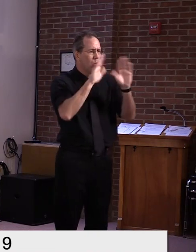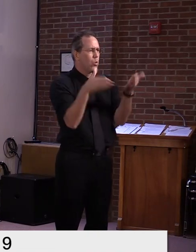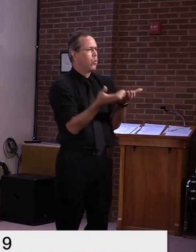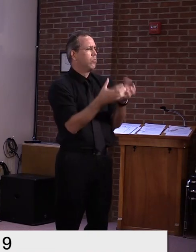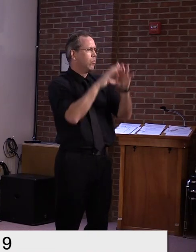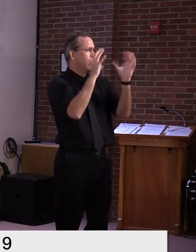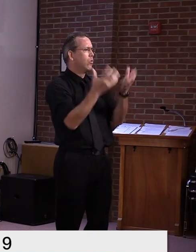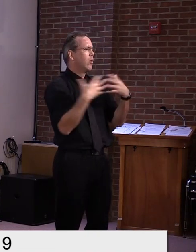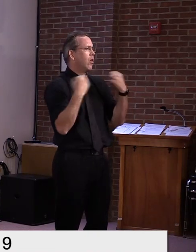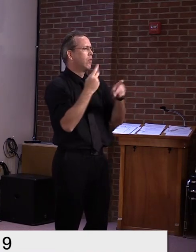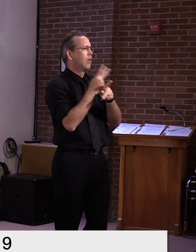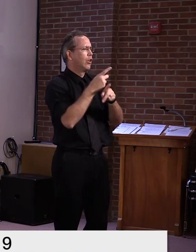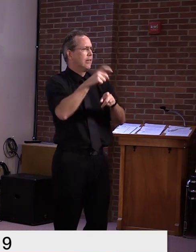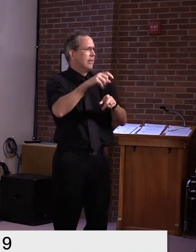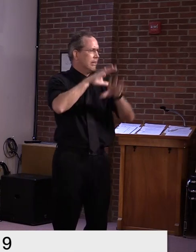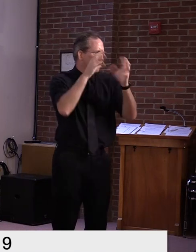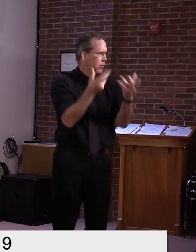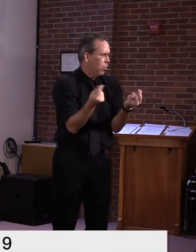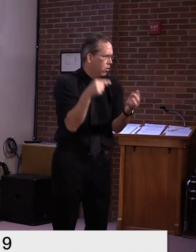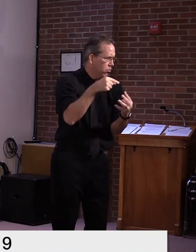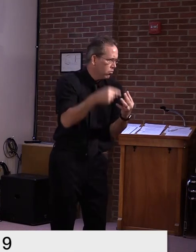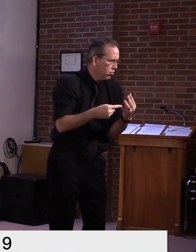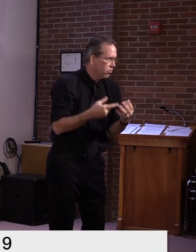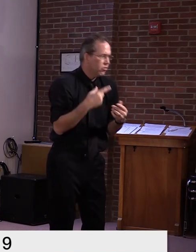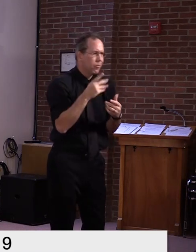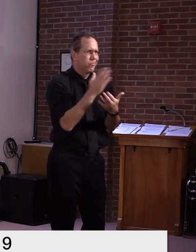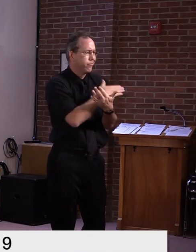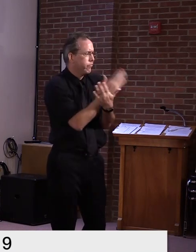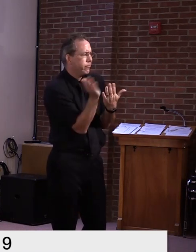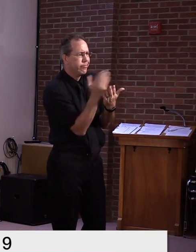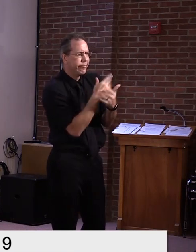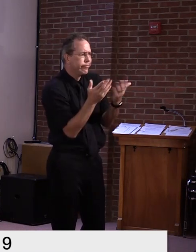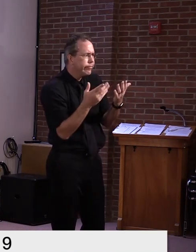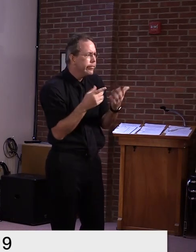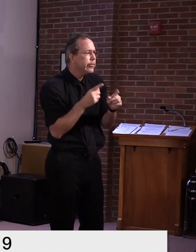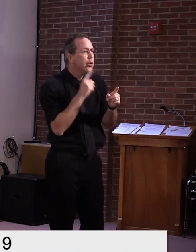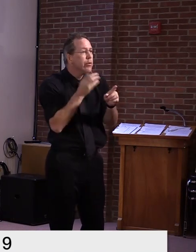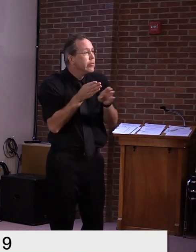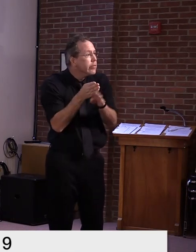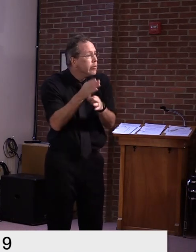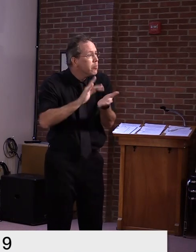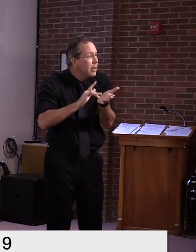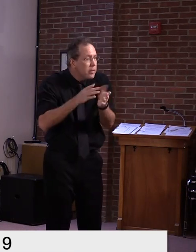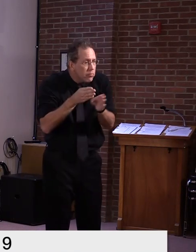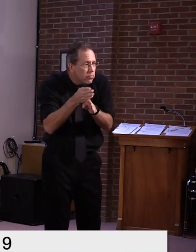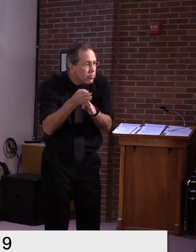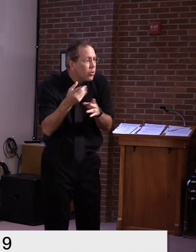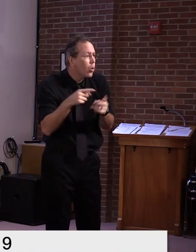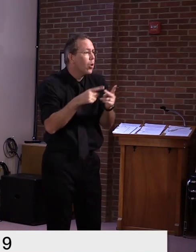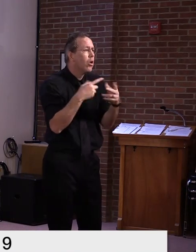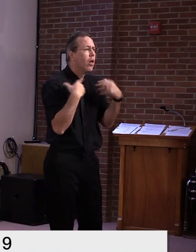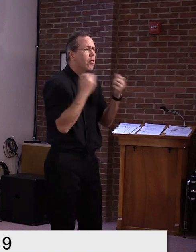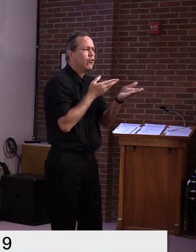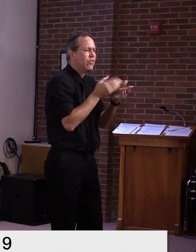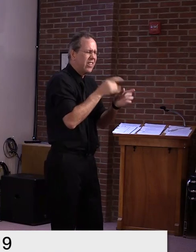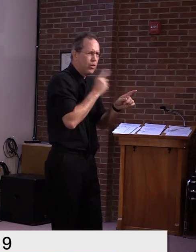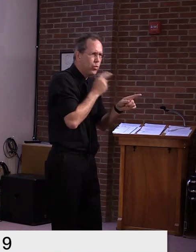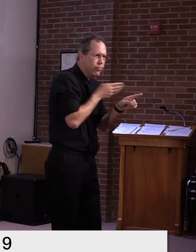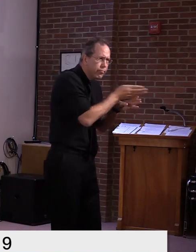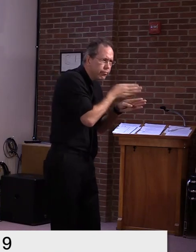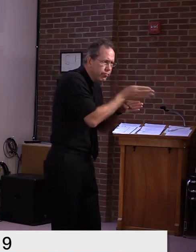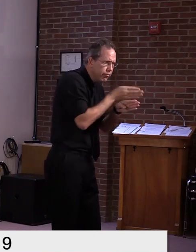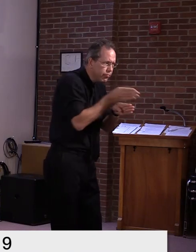including providers of an array of social services. Preserving access to essential services